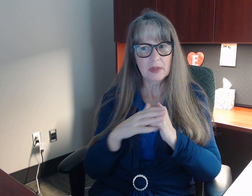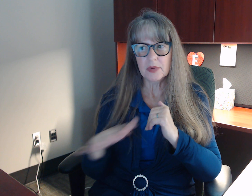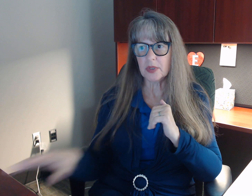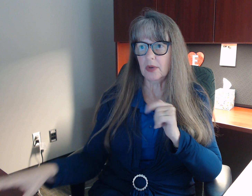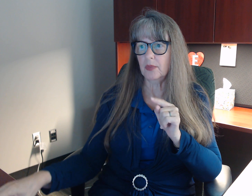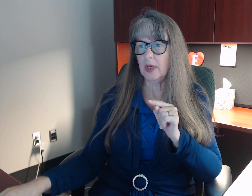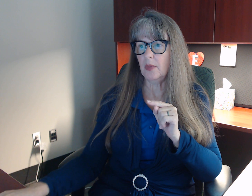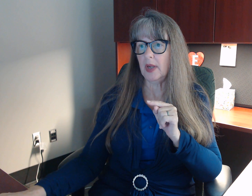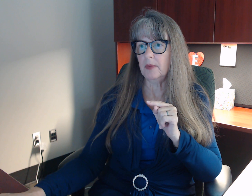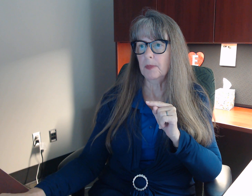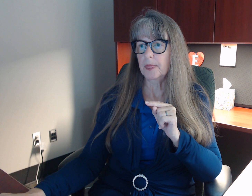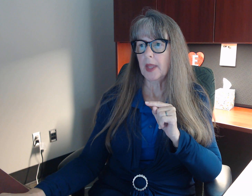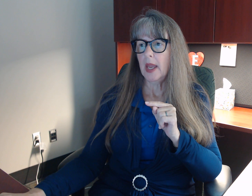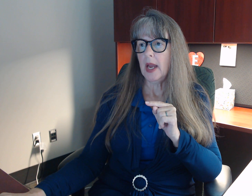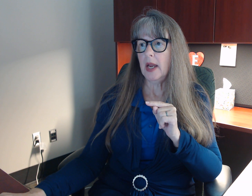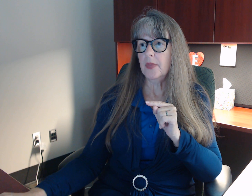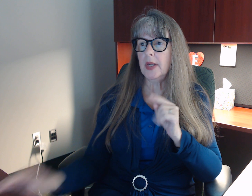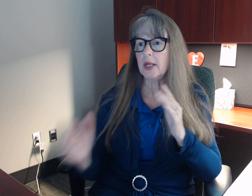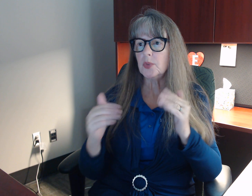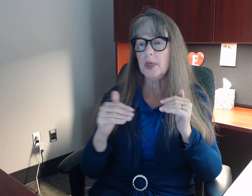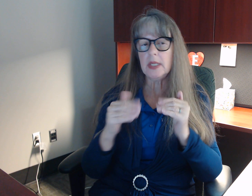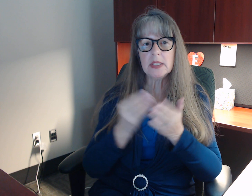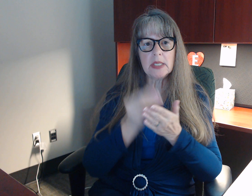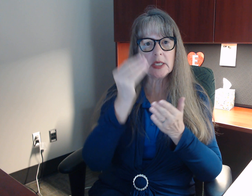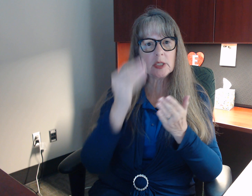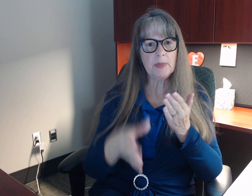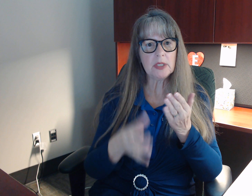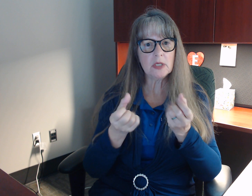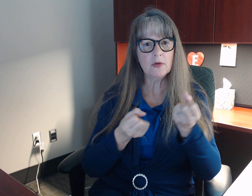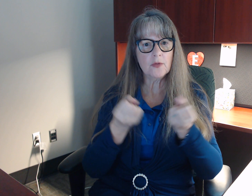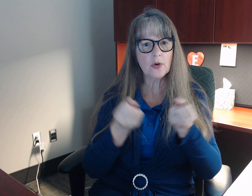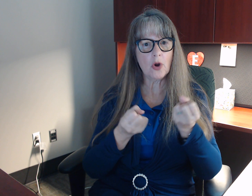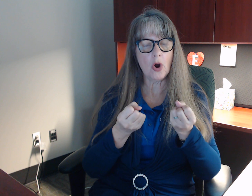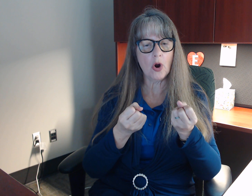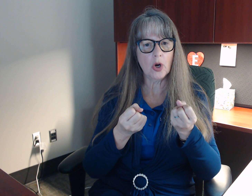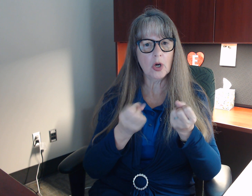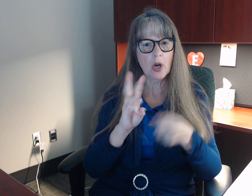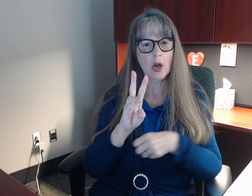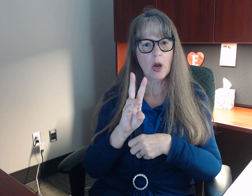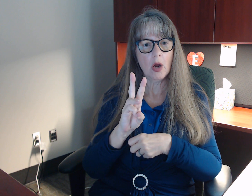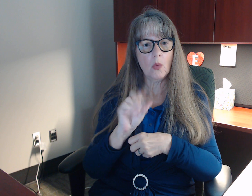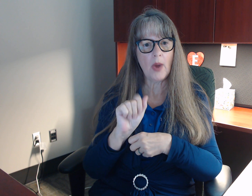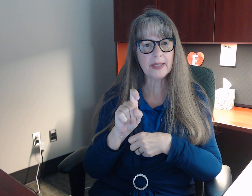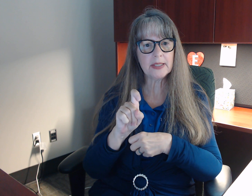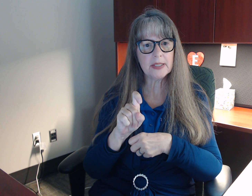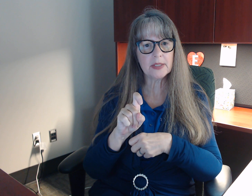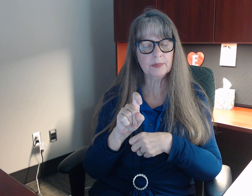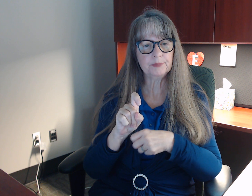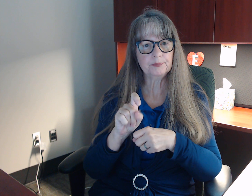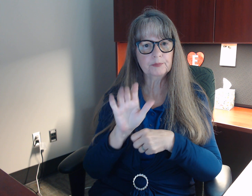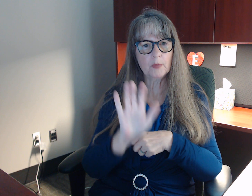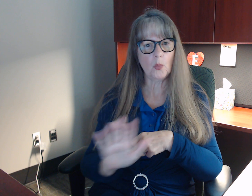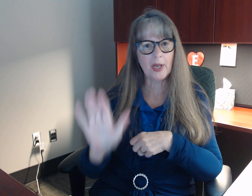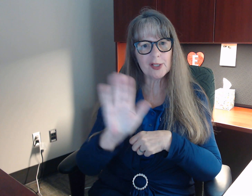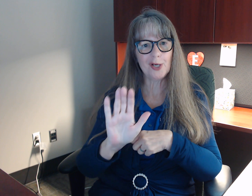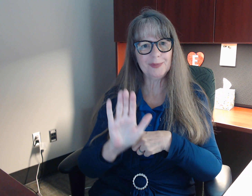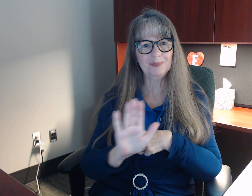So anyway, the next one is expensive car waxes. Wax on, wax